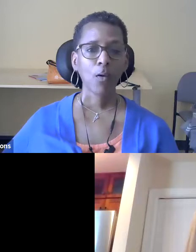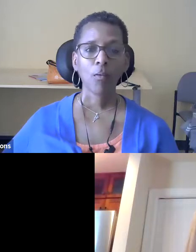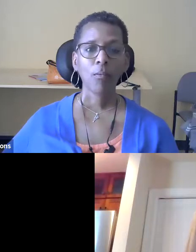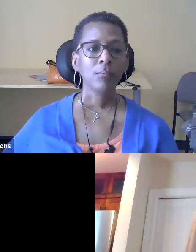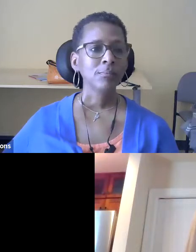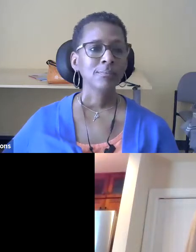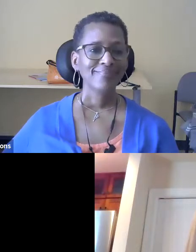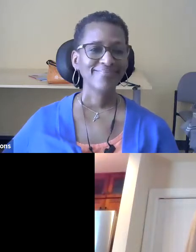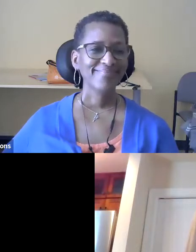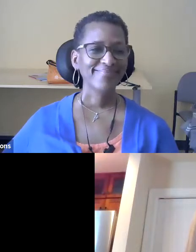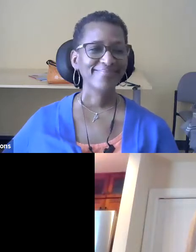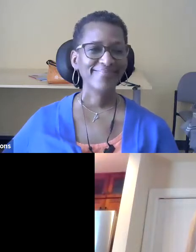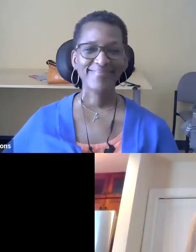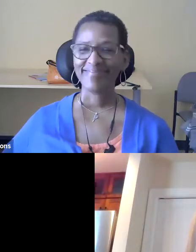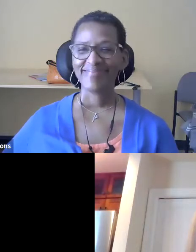Oh,